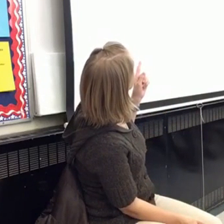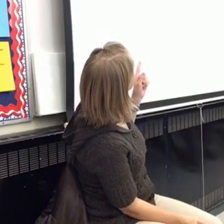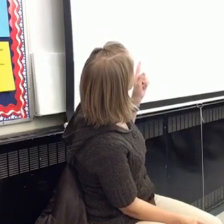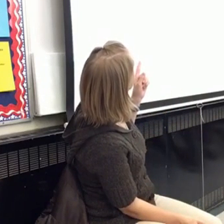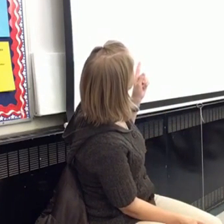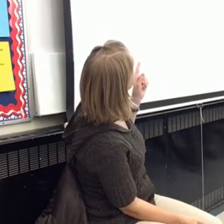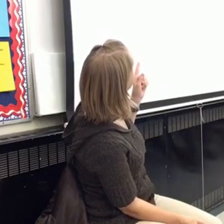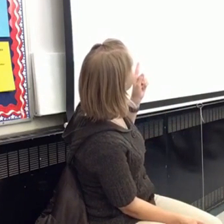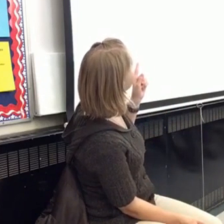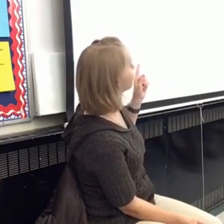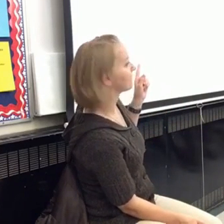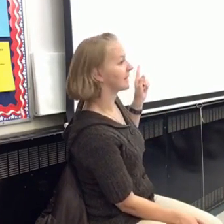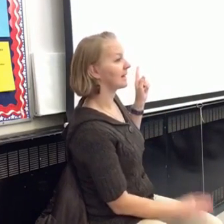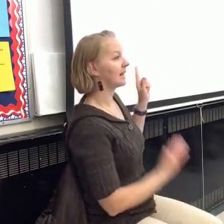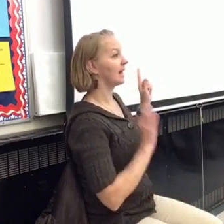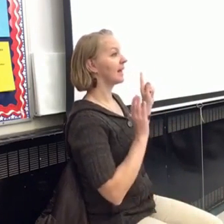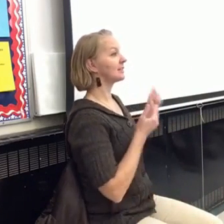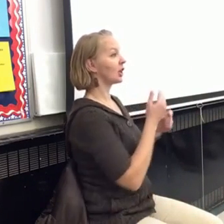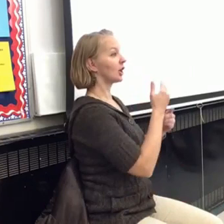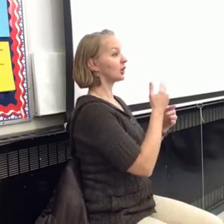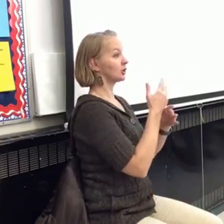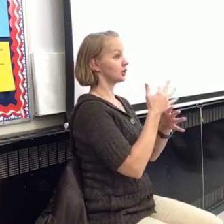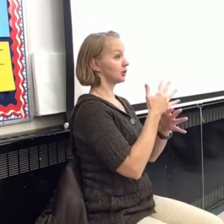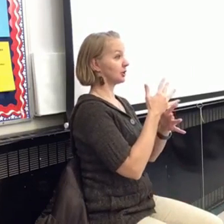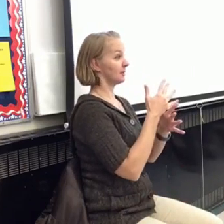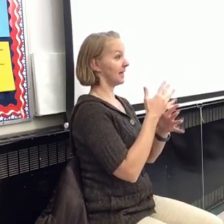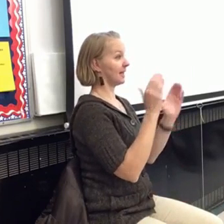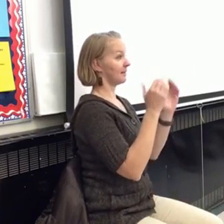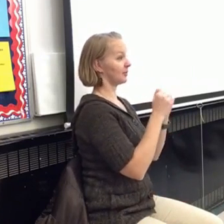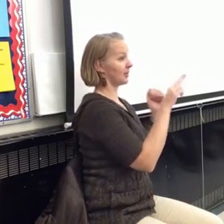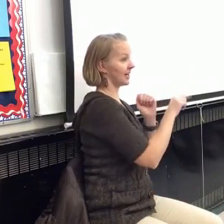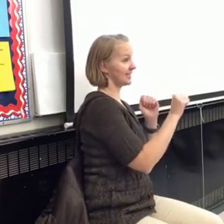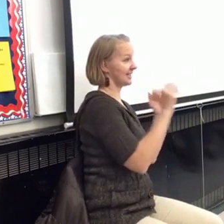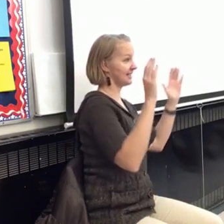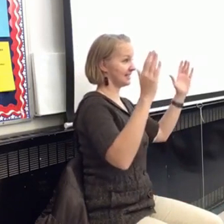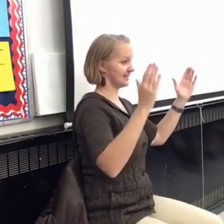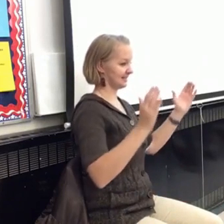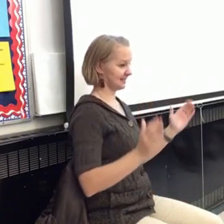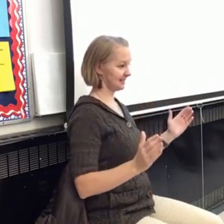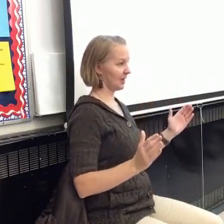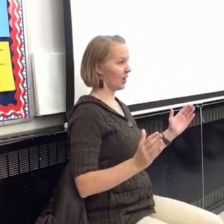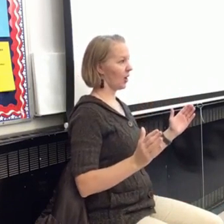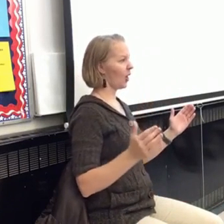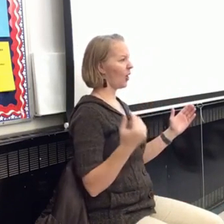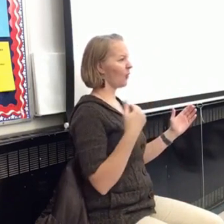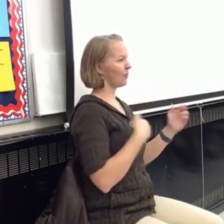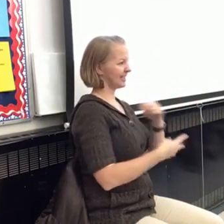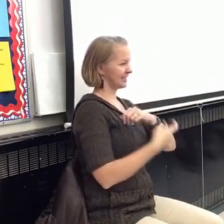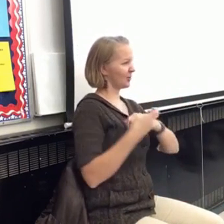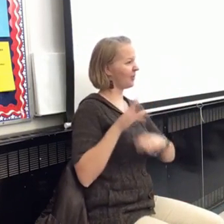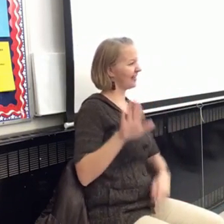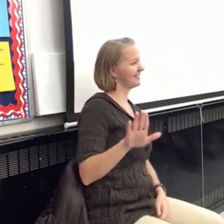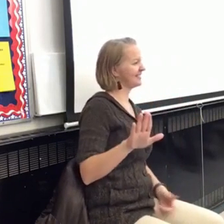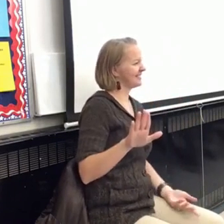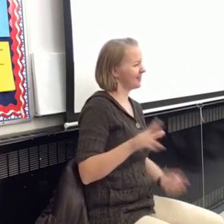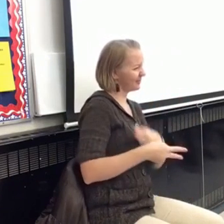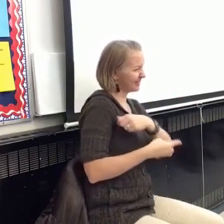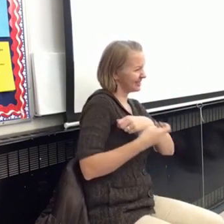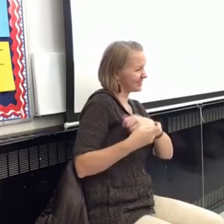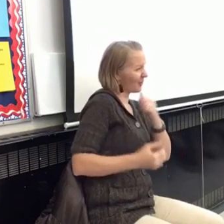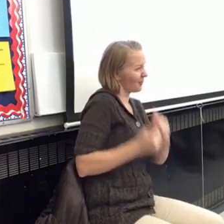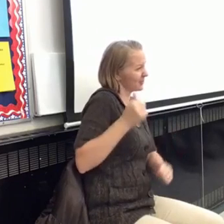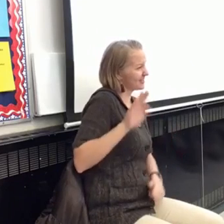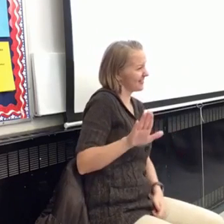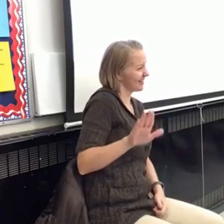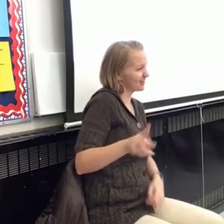is that this is going to be our German versus the United States traditions. We basically stole the majority of them. This is going to be one big,